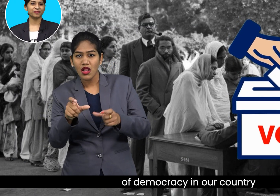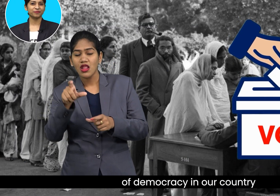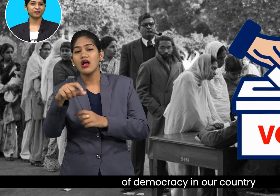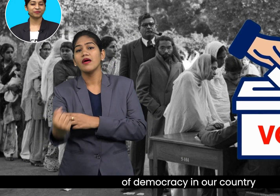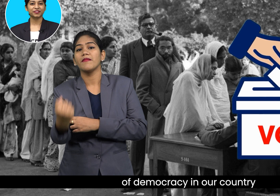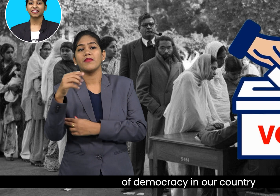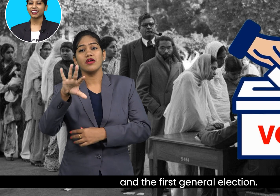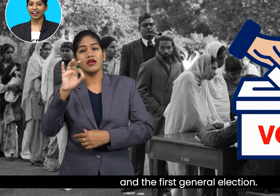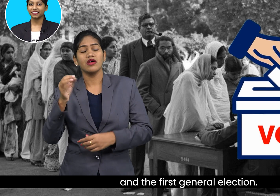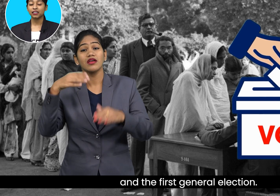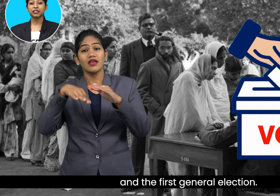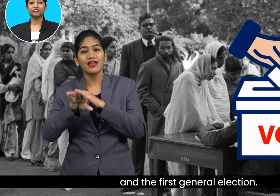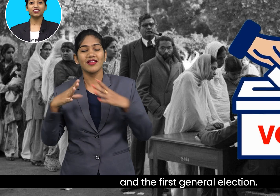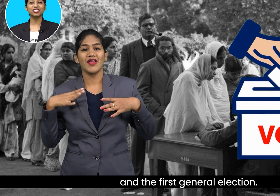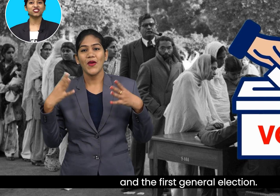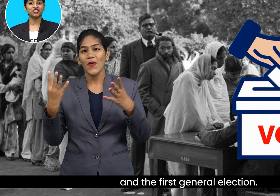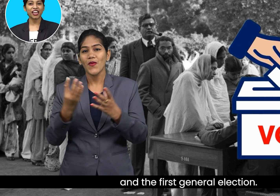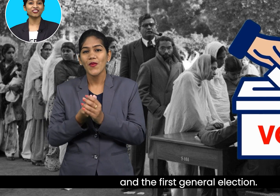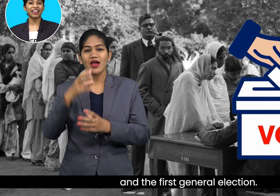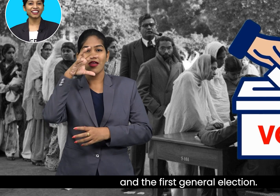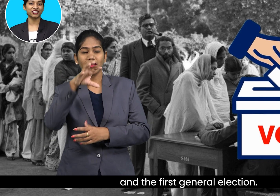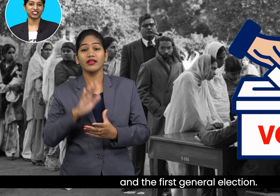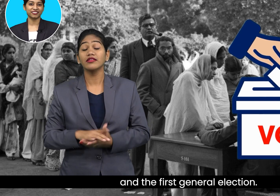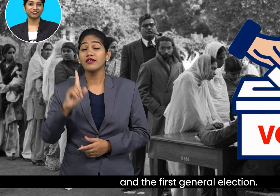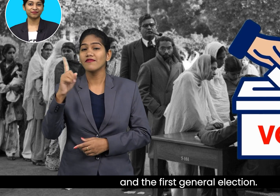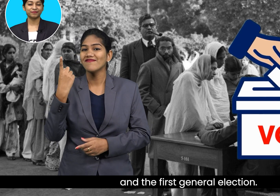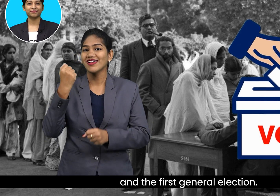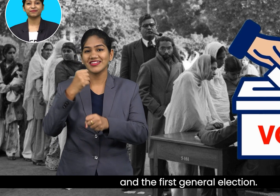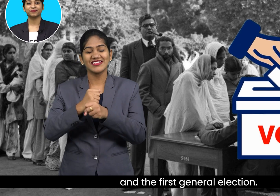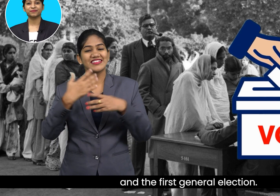country and the first general election.